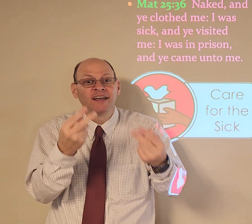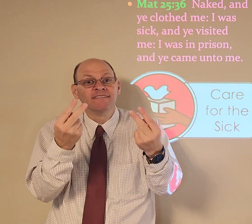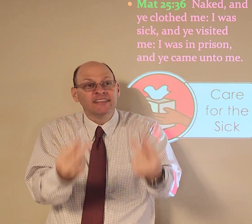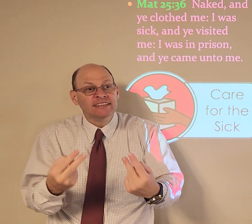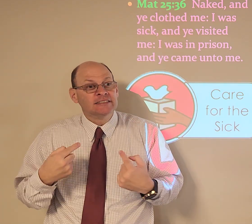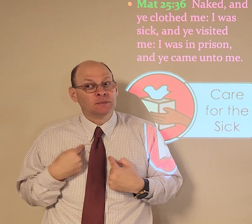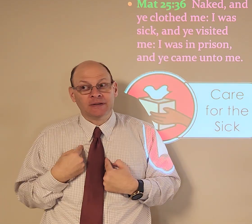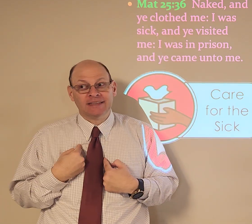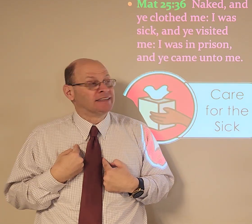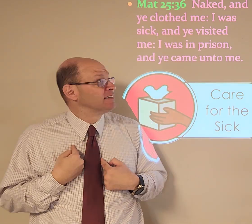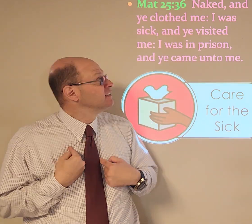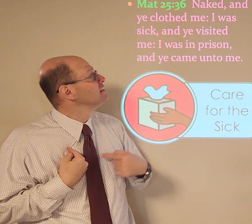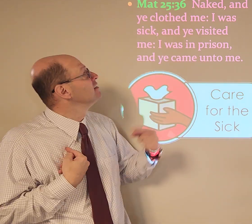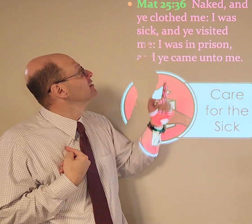and he visited me.